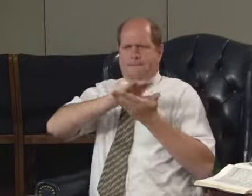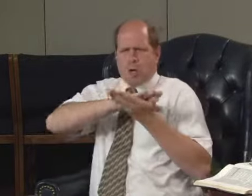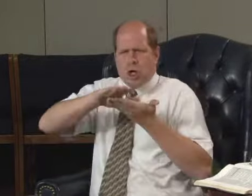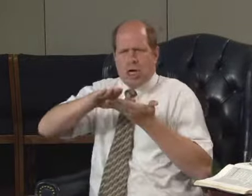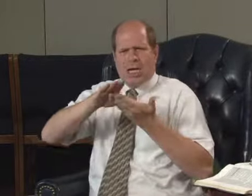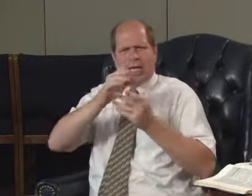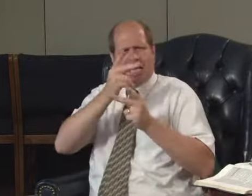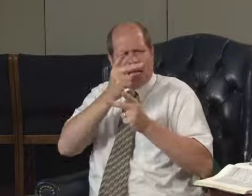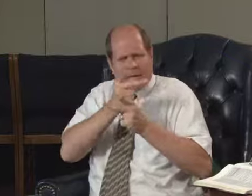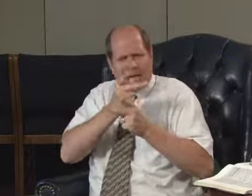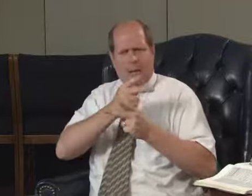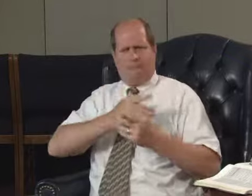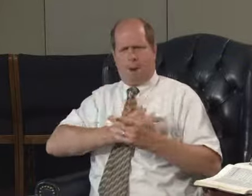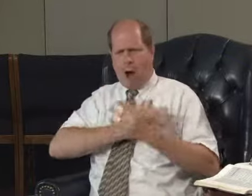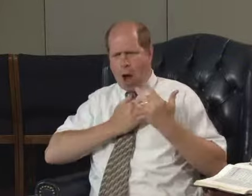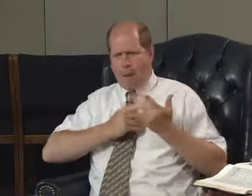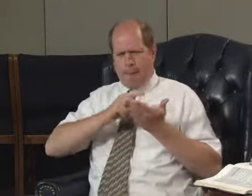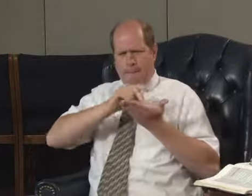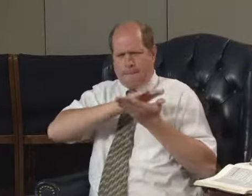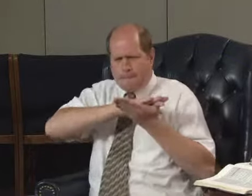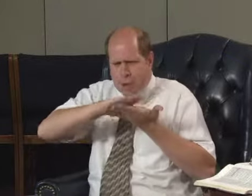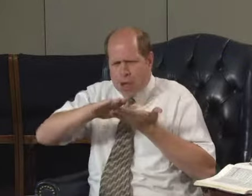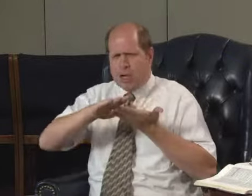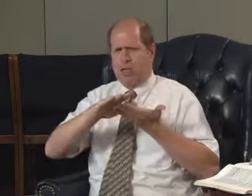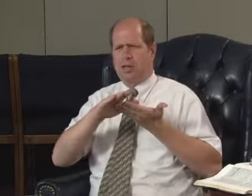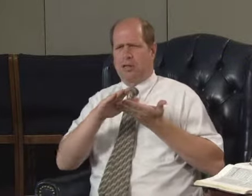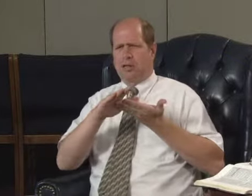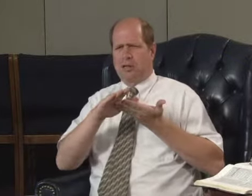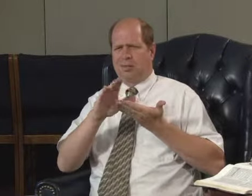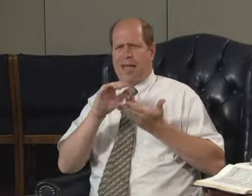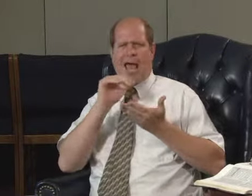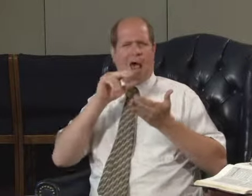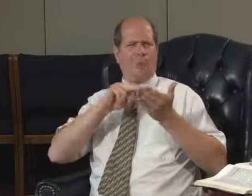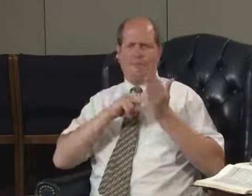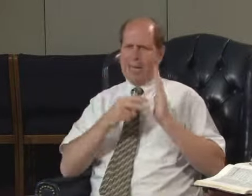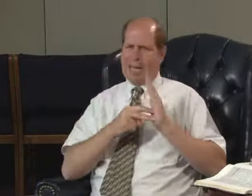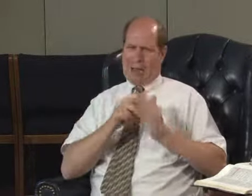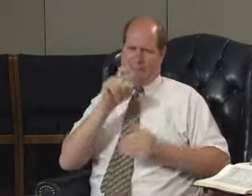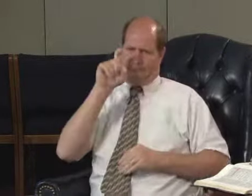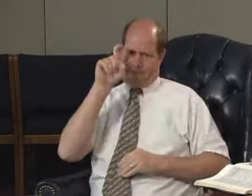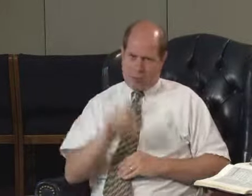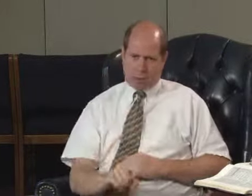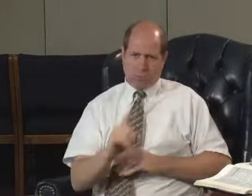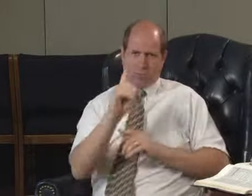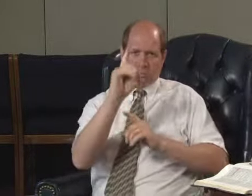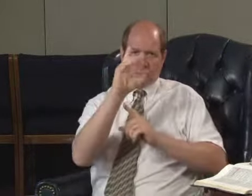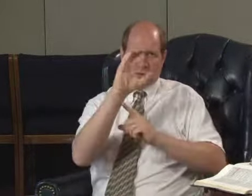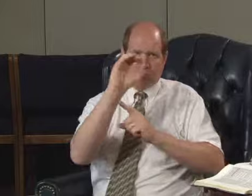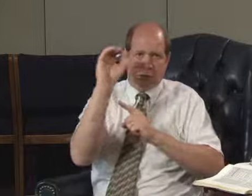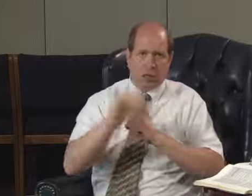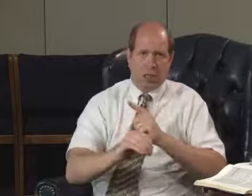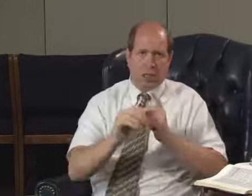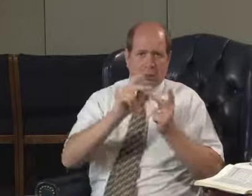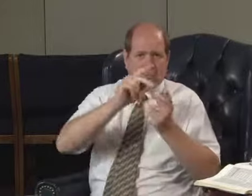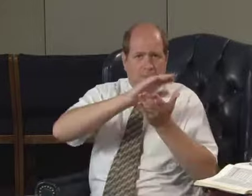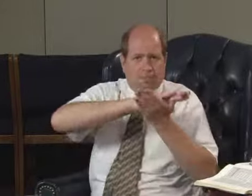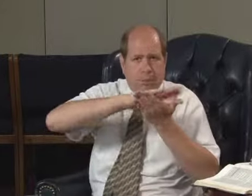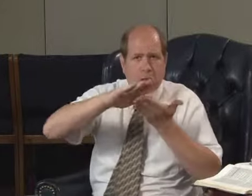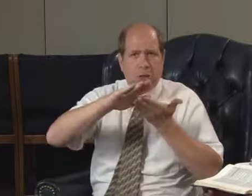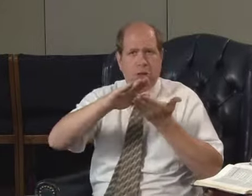nigh to us. So keep your hearts pure. Now, I don't mean that we must